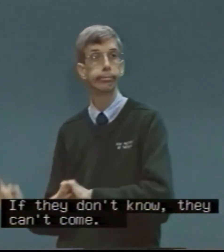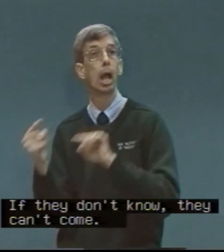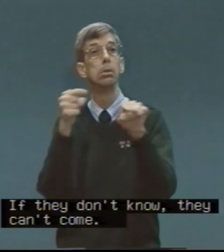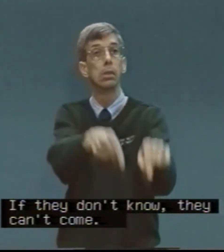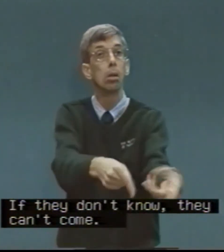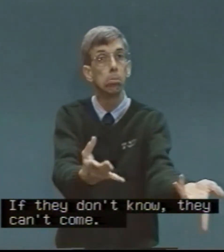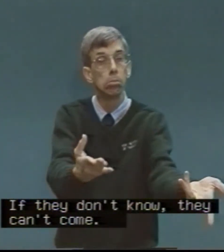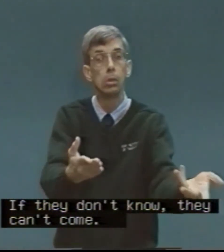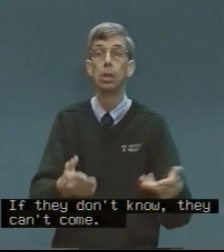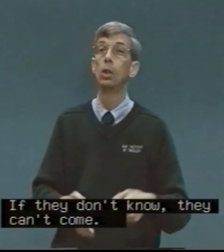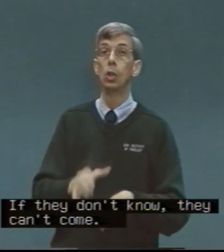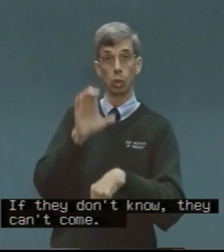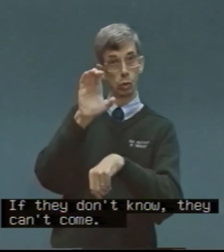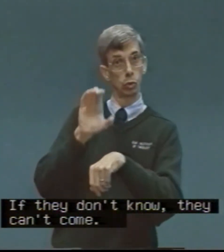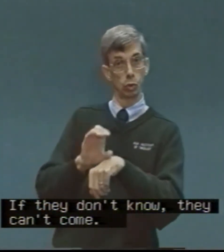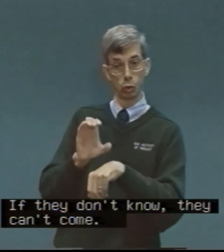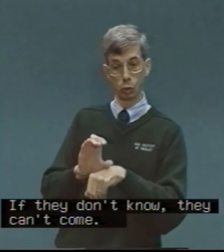If they don't know, they can't come.